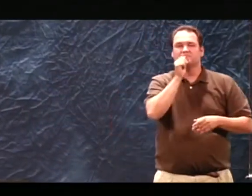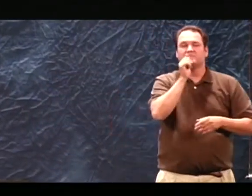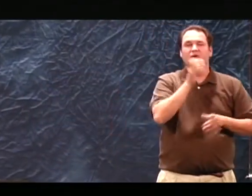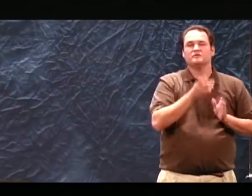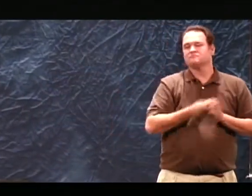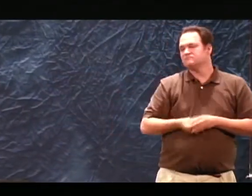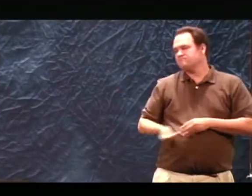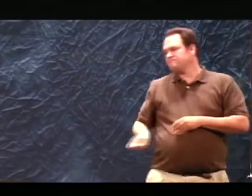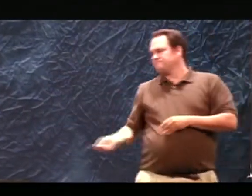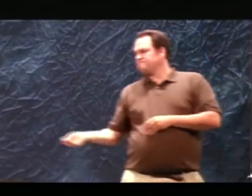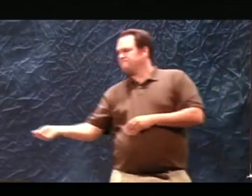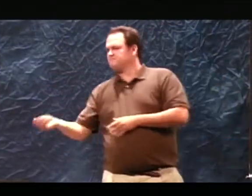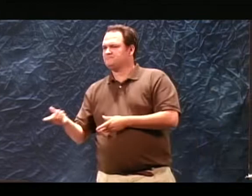services are valuable